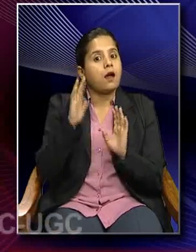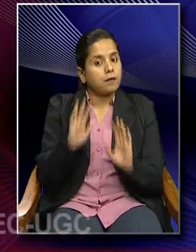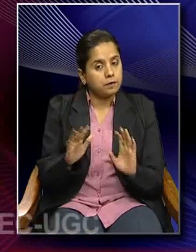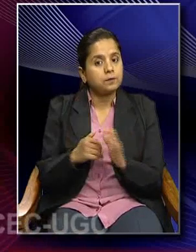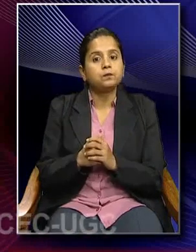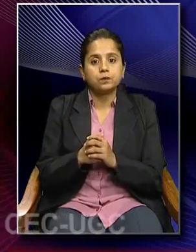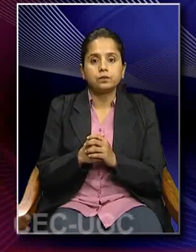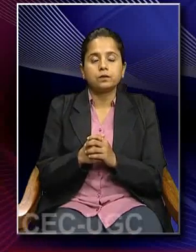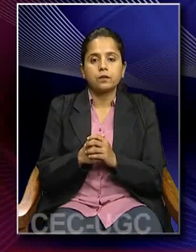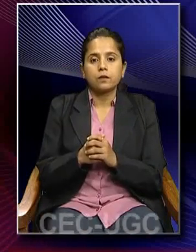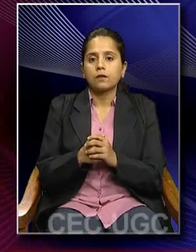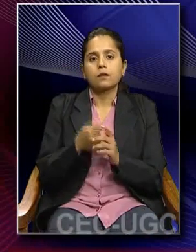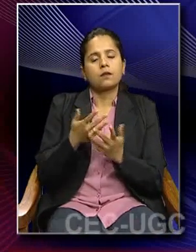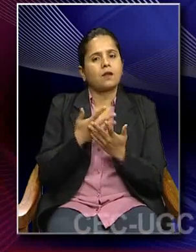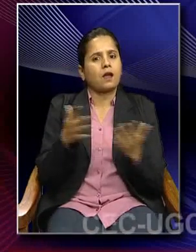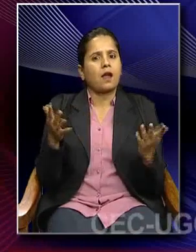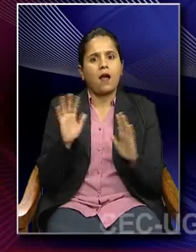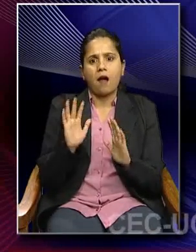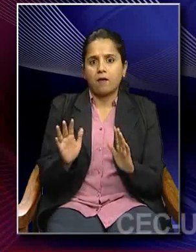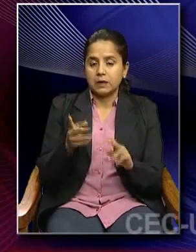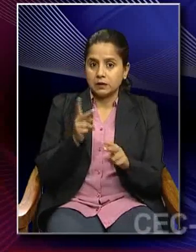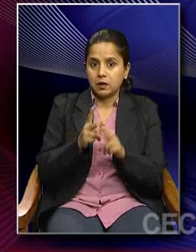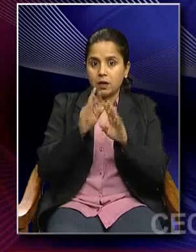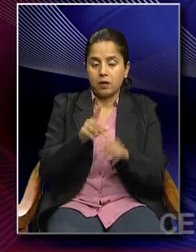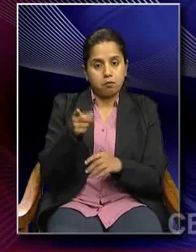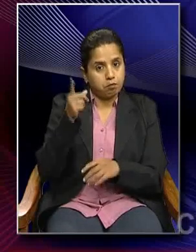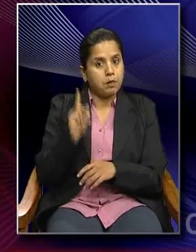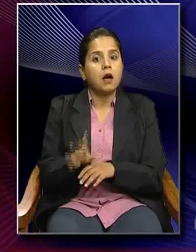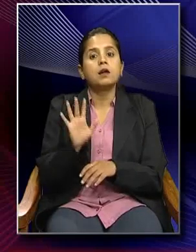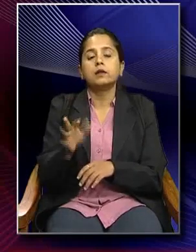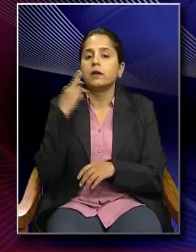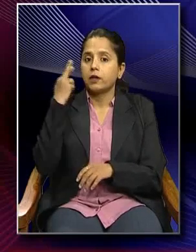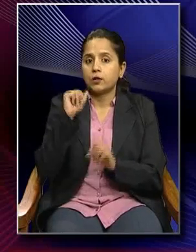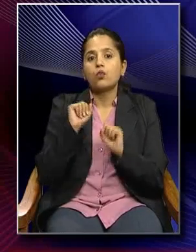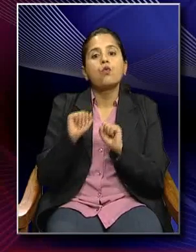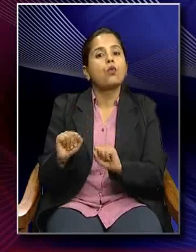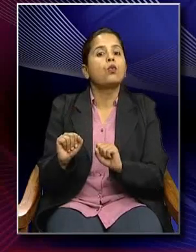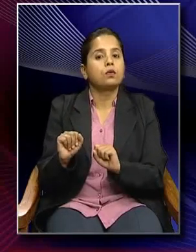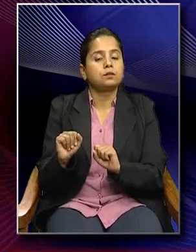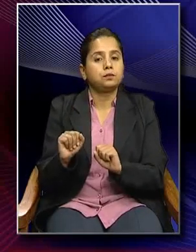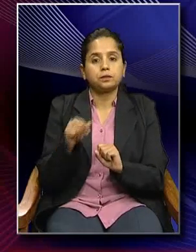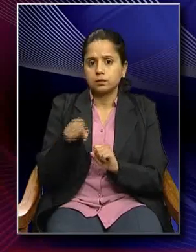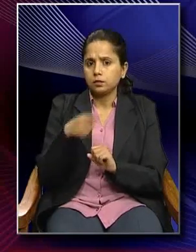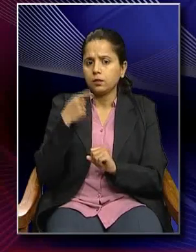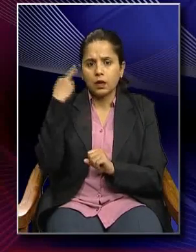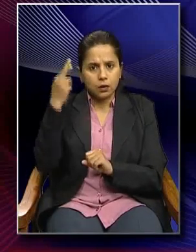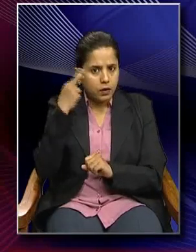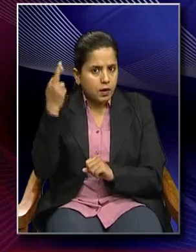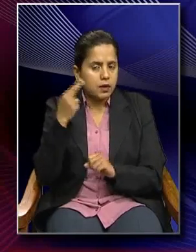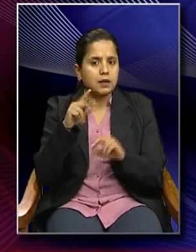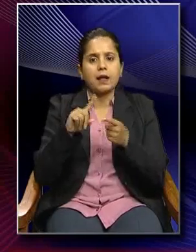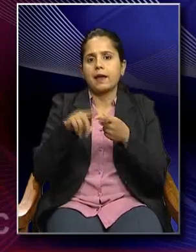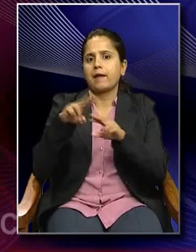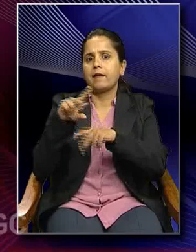that everything that is existing must have a cause. So cause and effect are